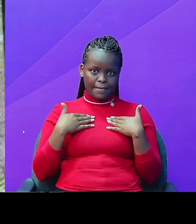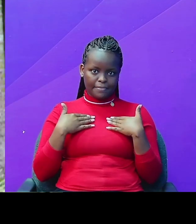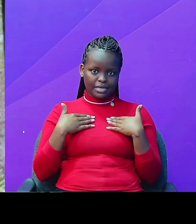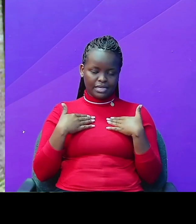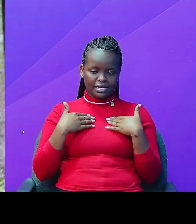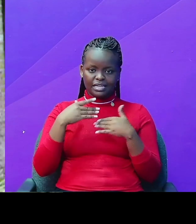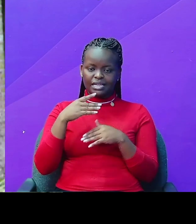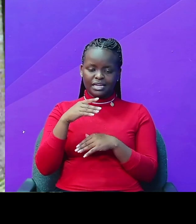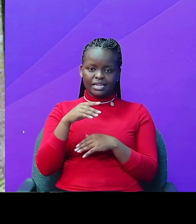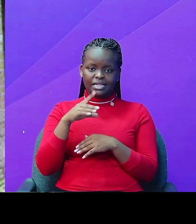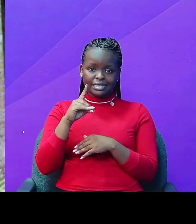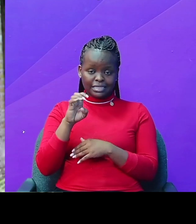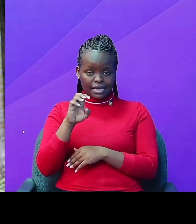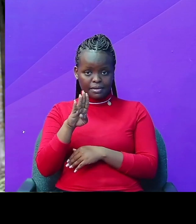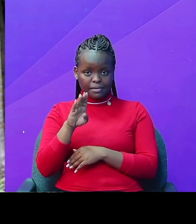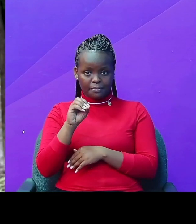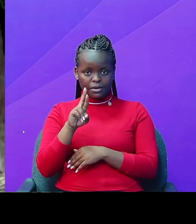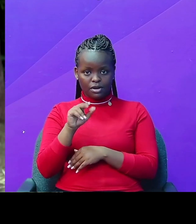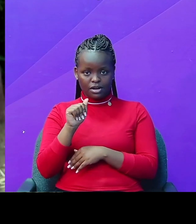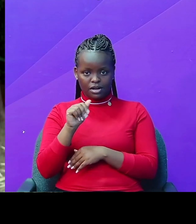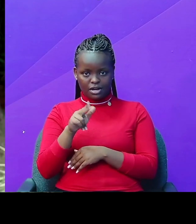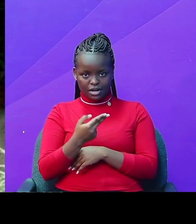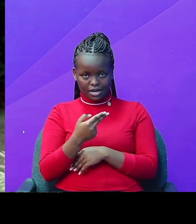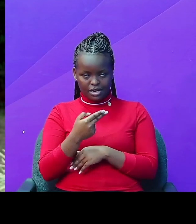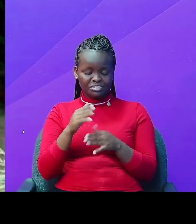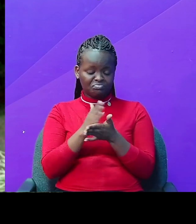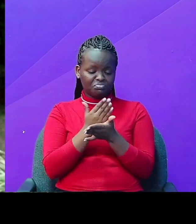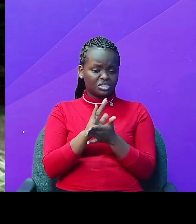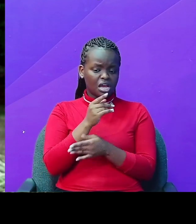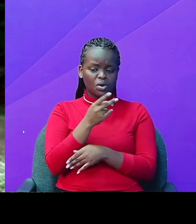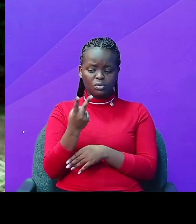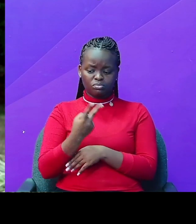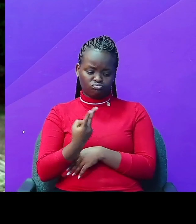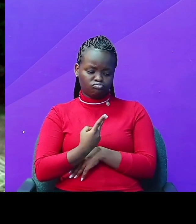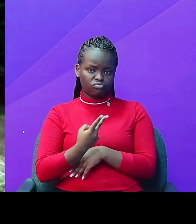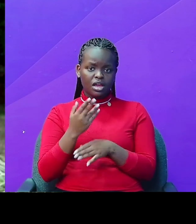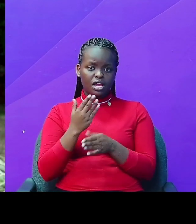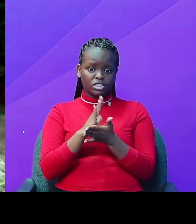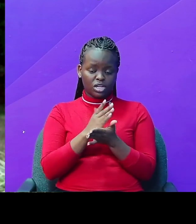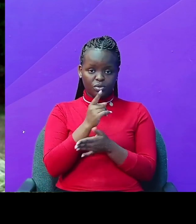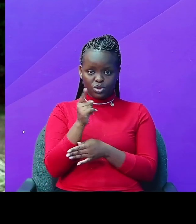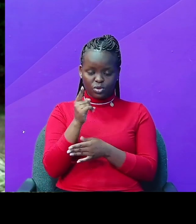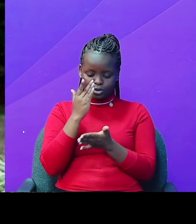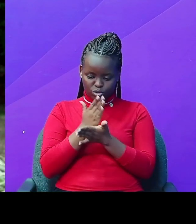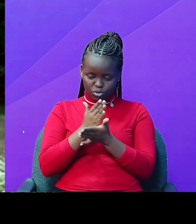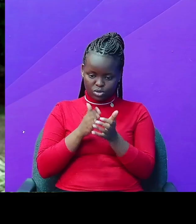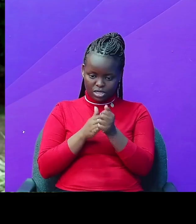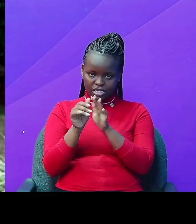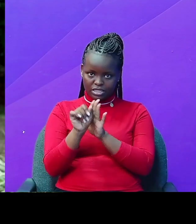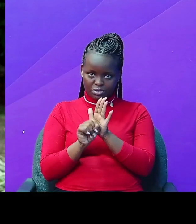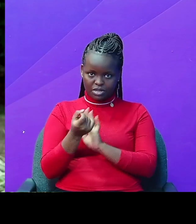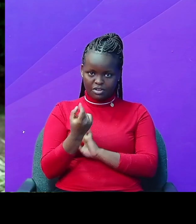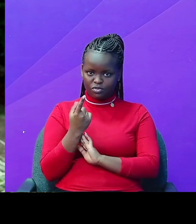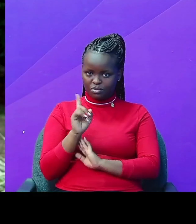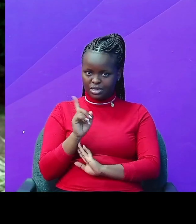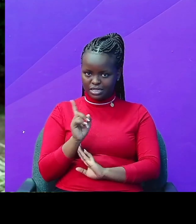are amazing girls, and they will share with you their real leadership in a few minutes. So that's what inspired me.